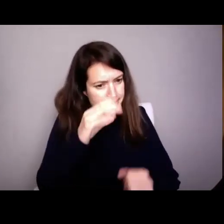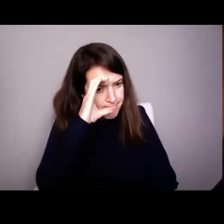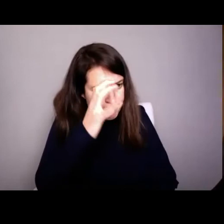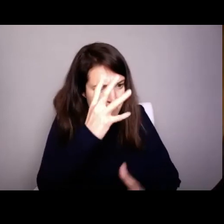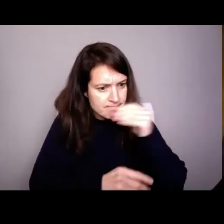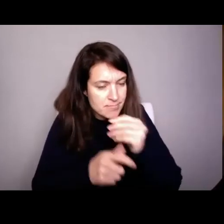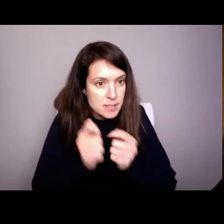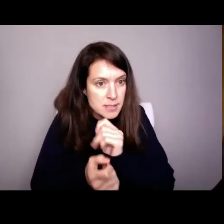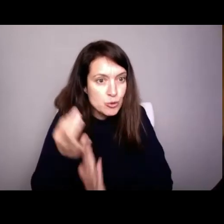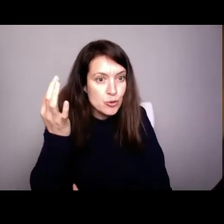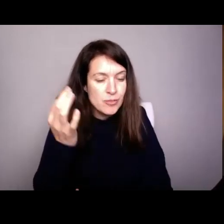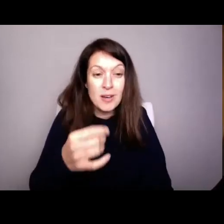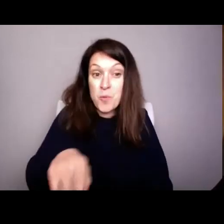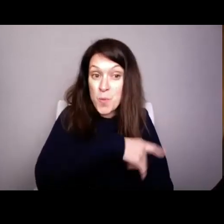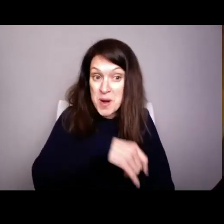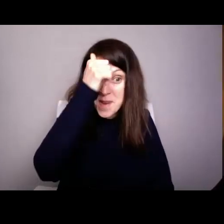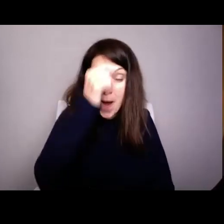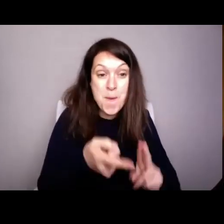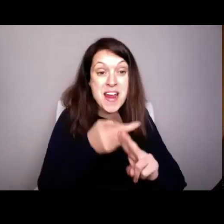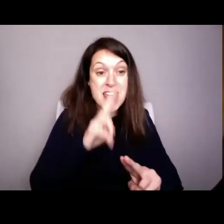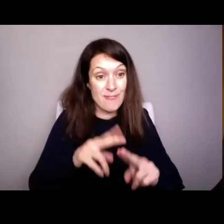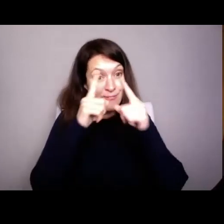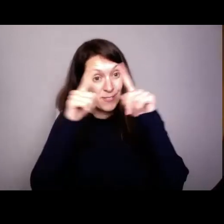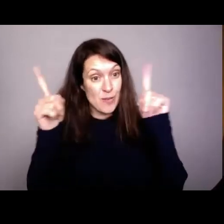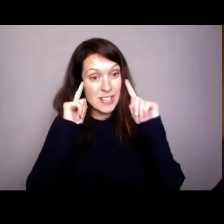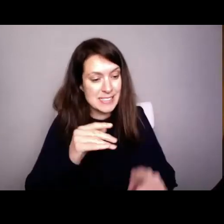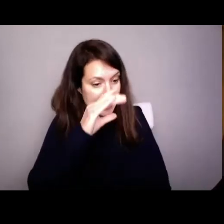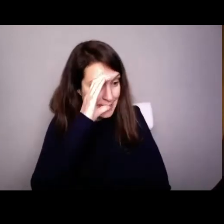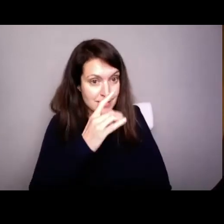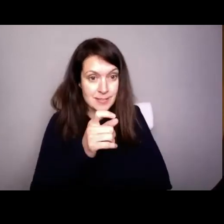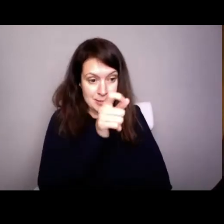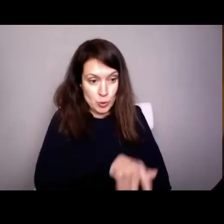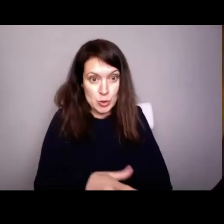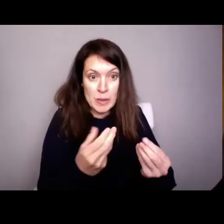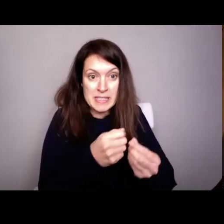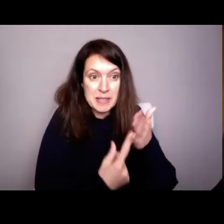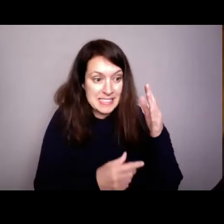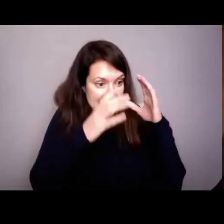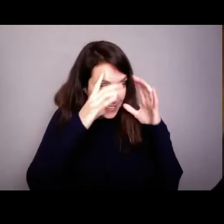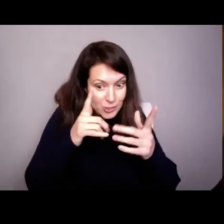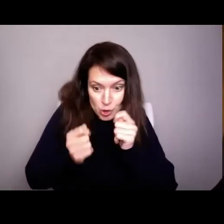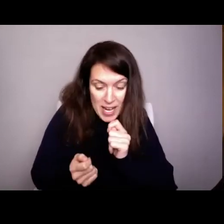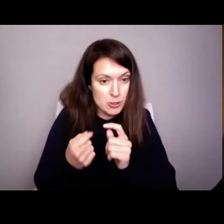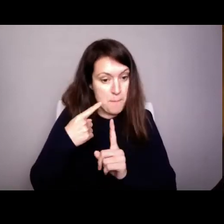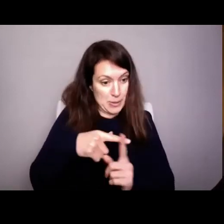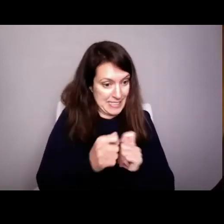benefit to all students from this kind of work. Next slide.